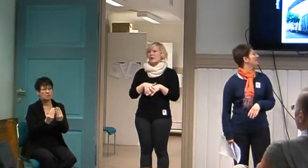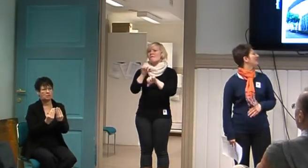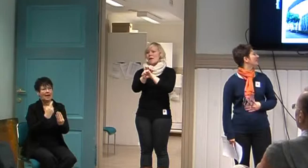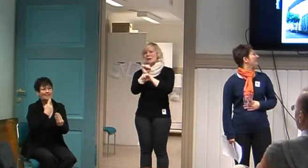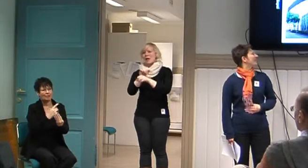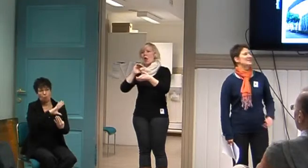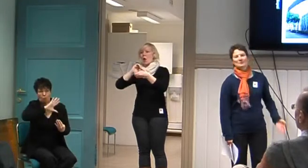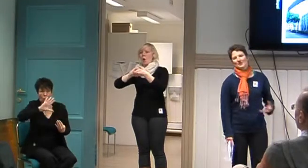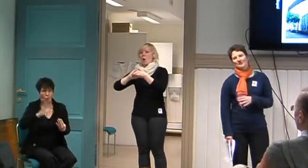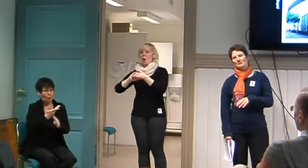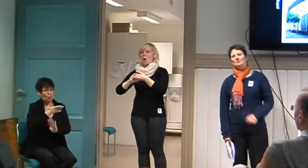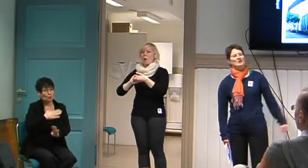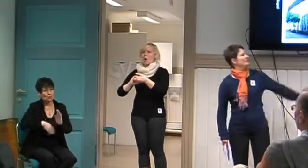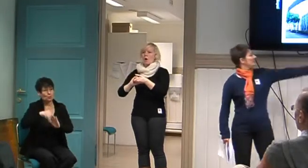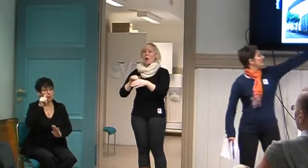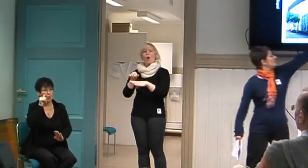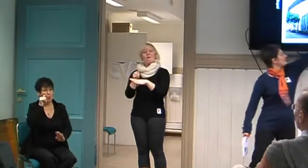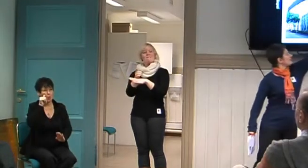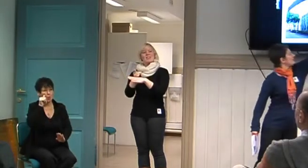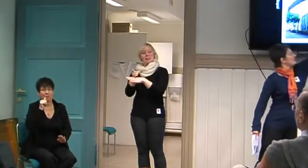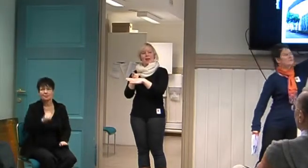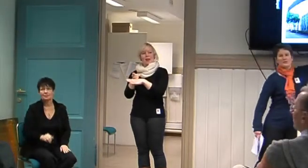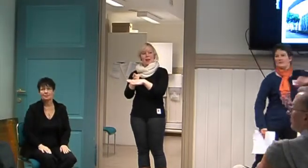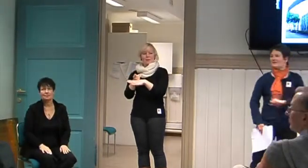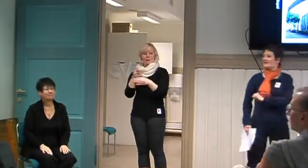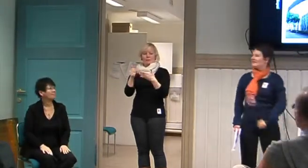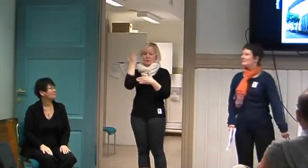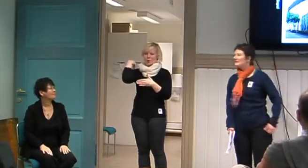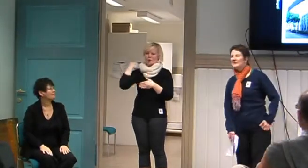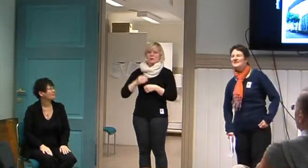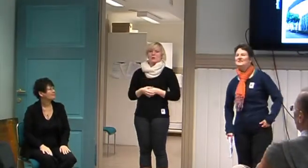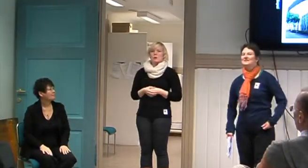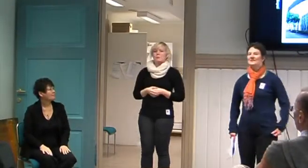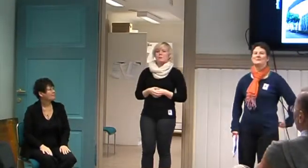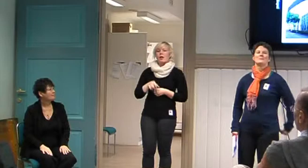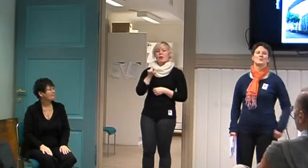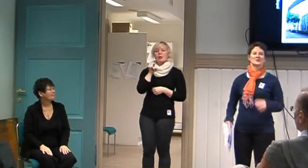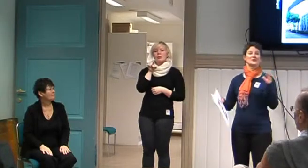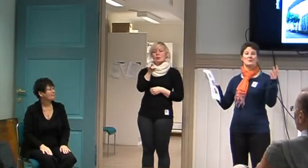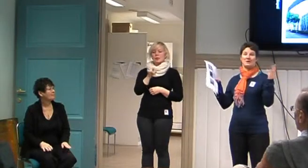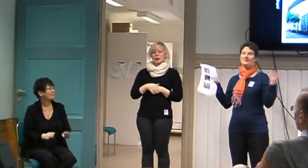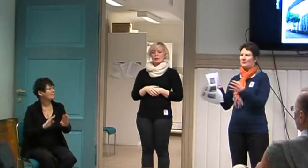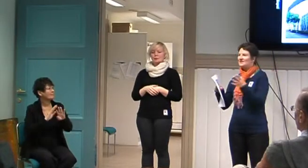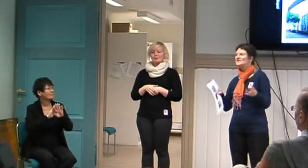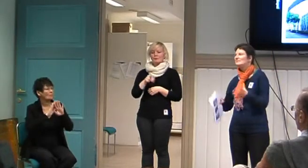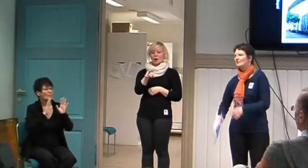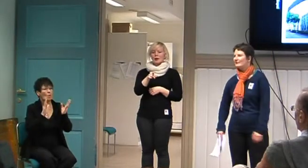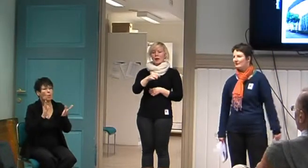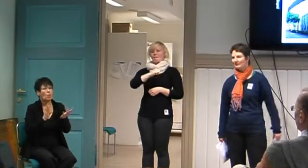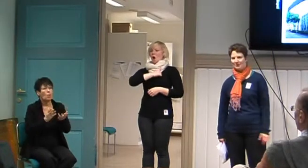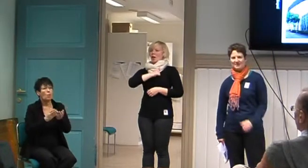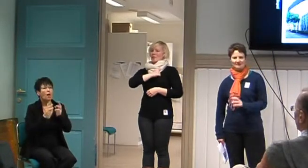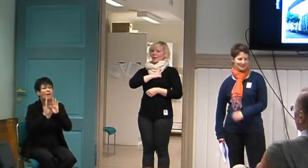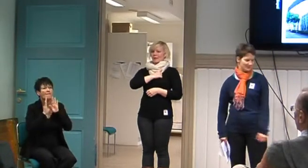know. It's also, of course, world famous for the beefeaters, the yeoman warders, who are quite a symbol